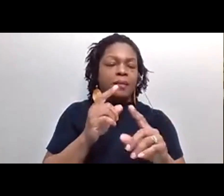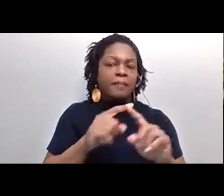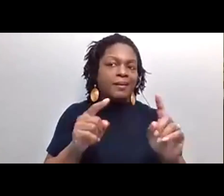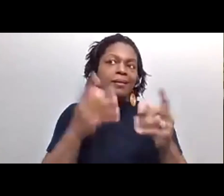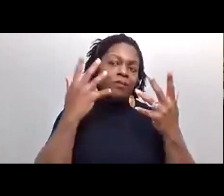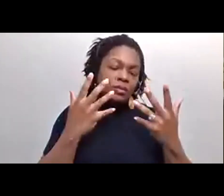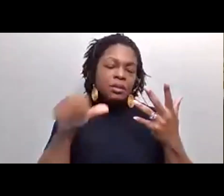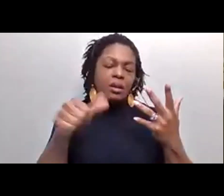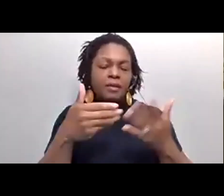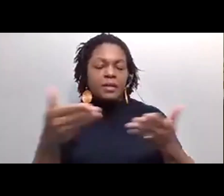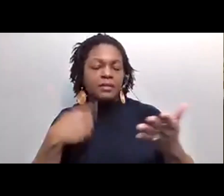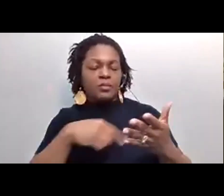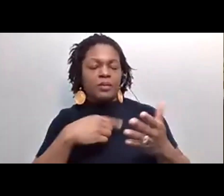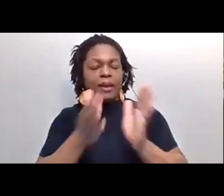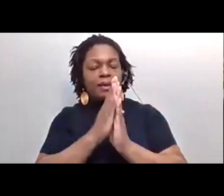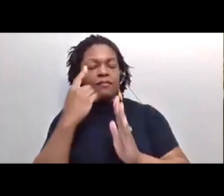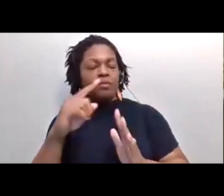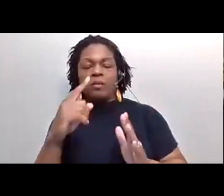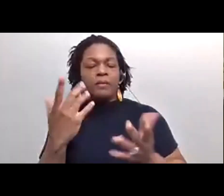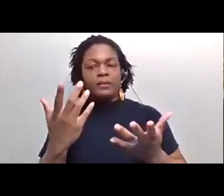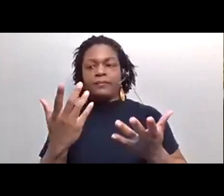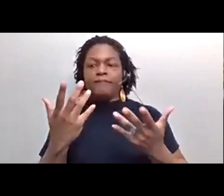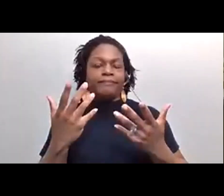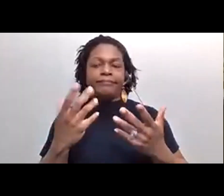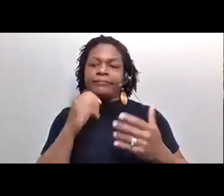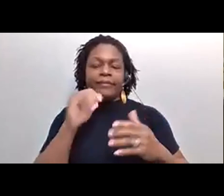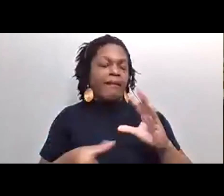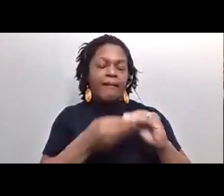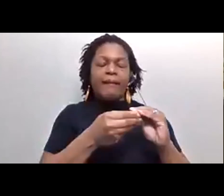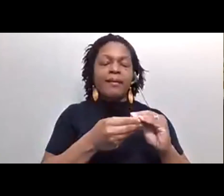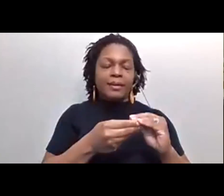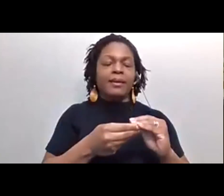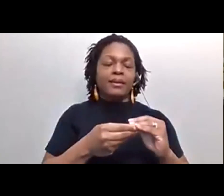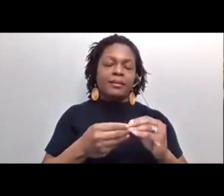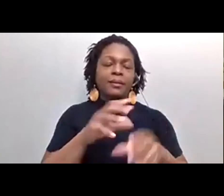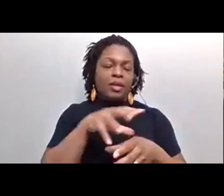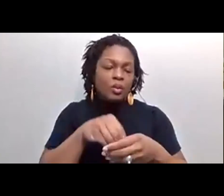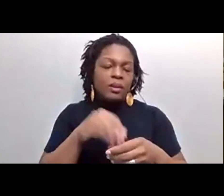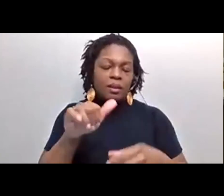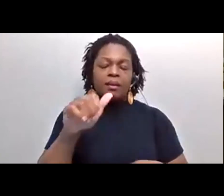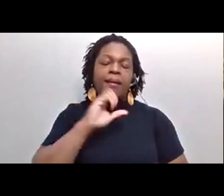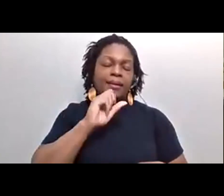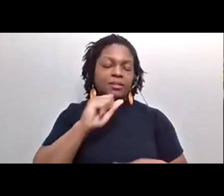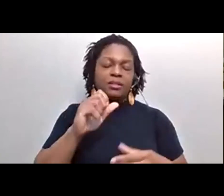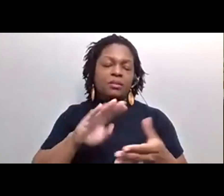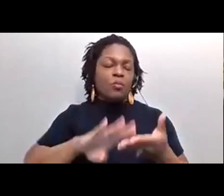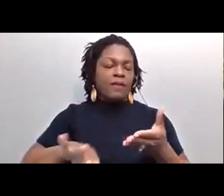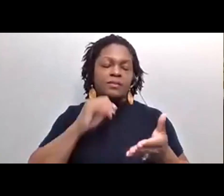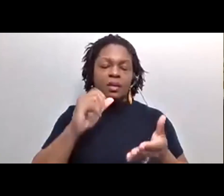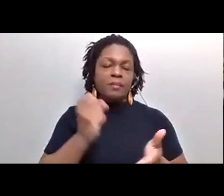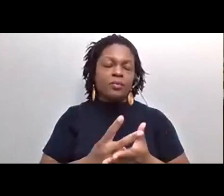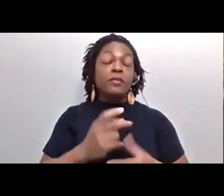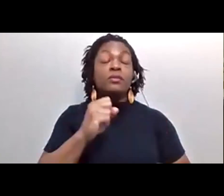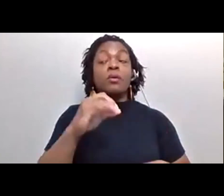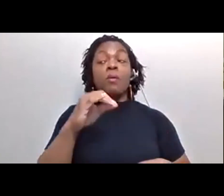asked for were left out, including the aging waivers. So I think that the legislators